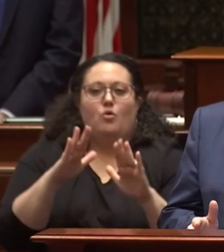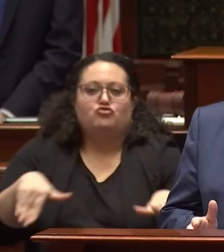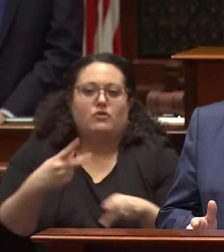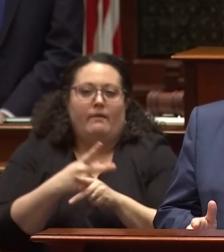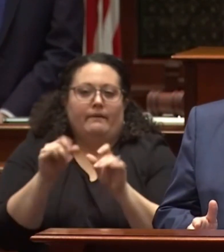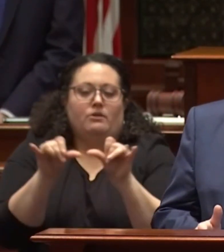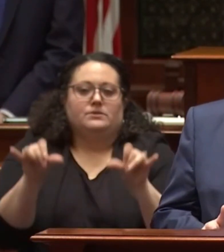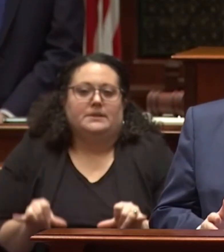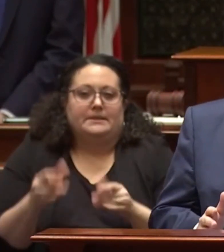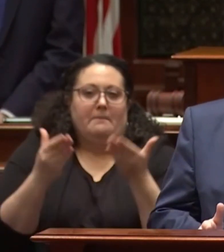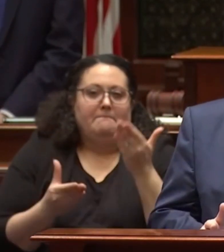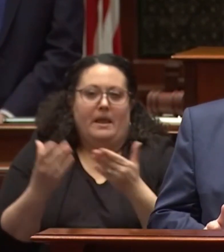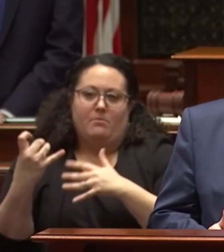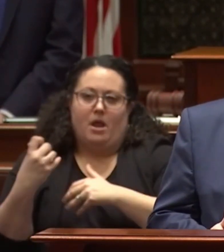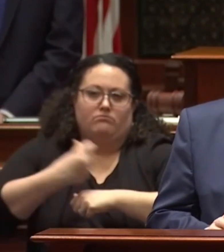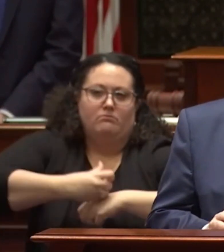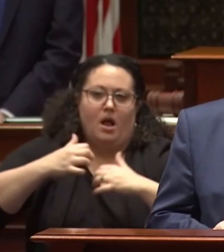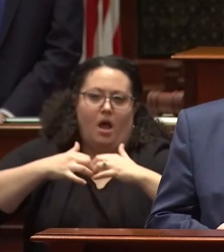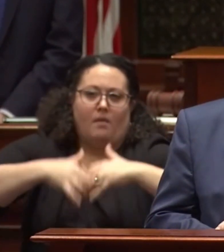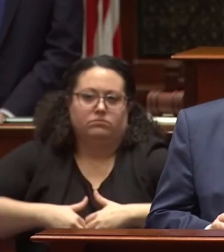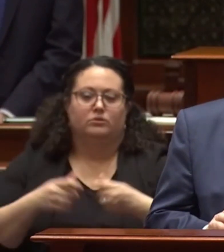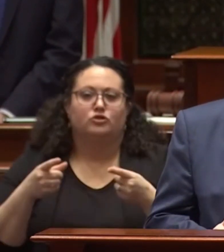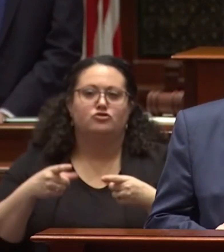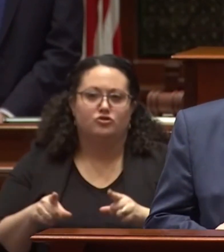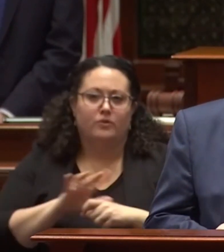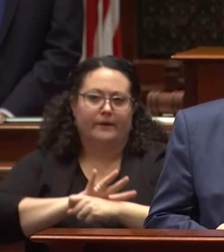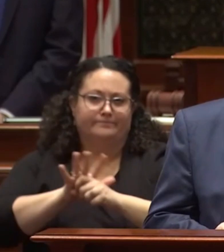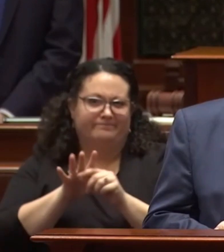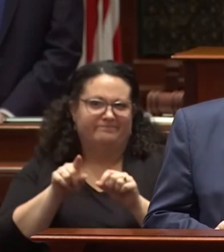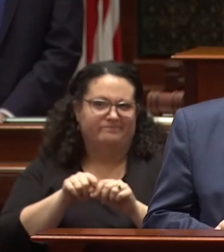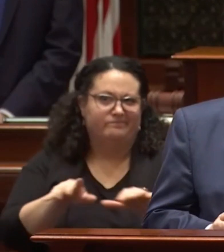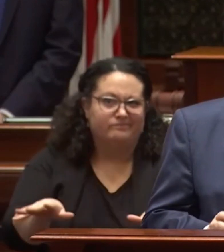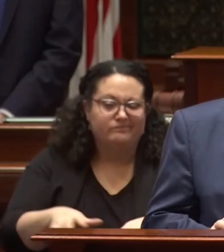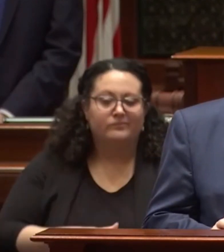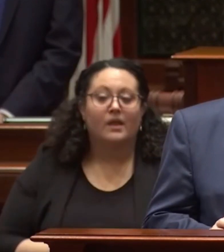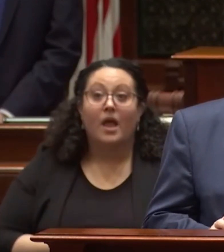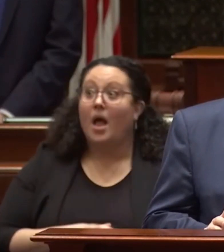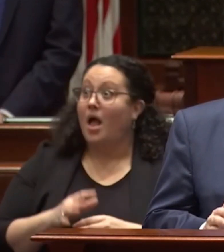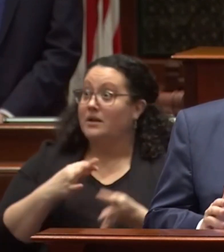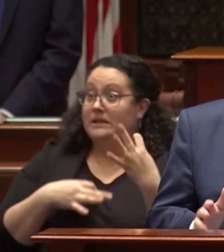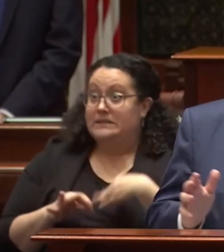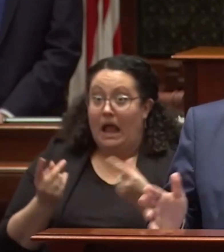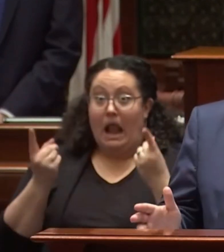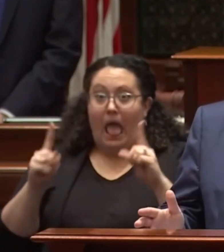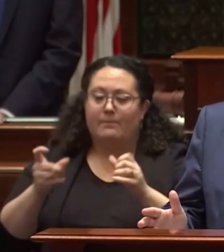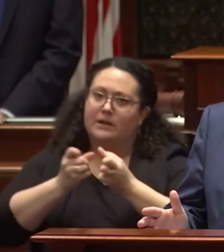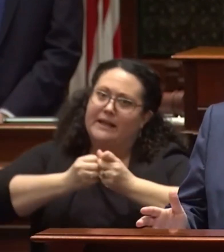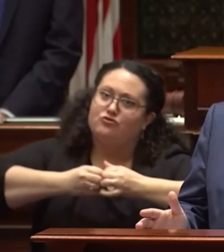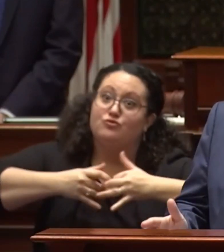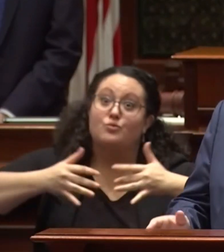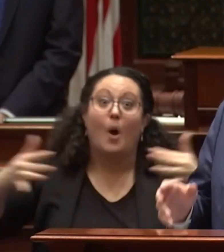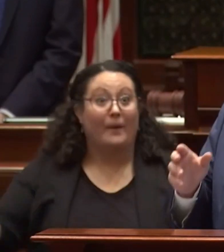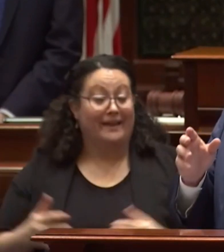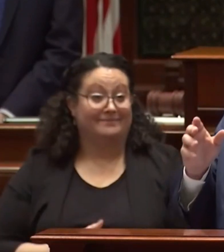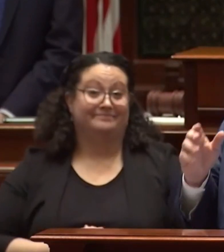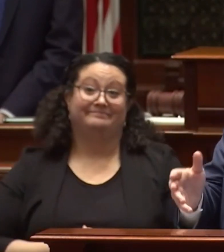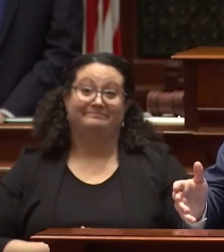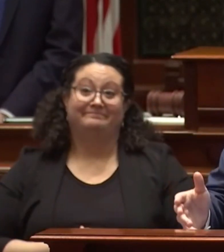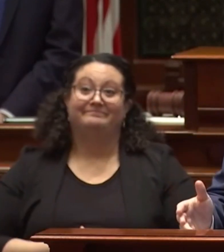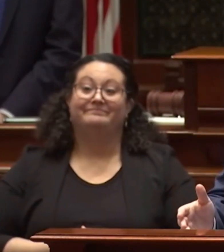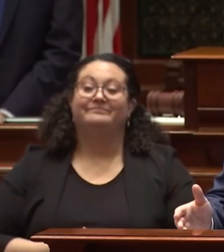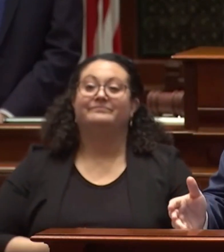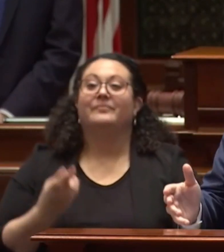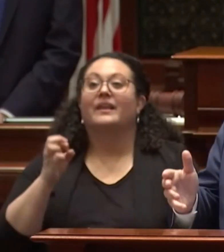childcare system might crumble in the wake of the pandemic. Instead, it's growing.